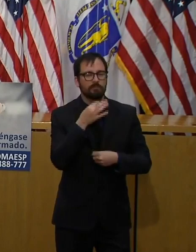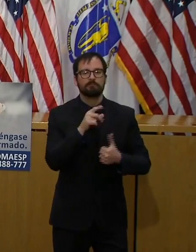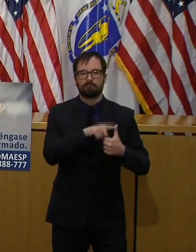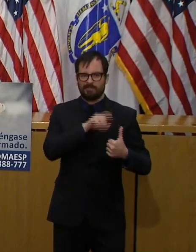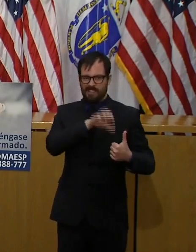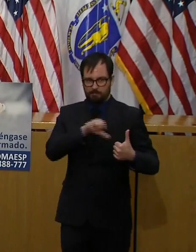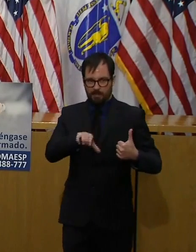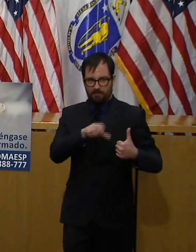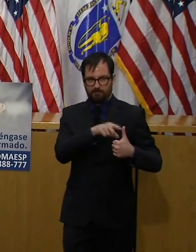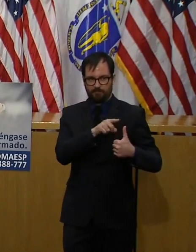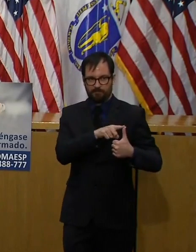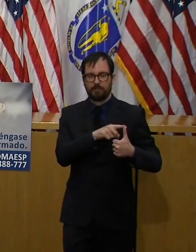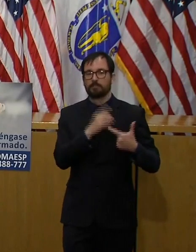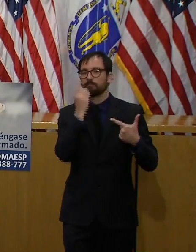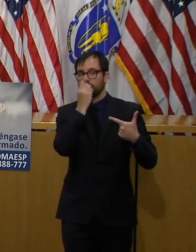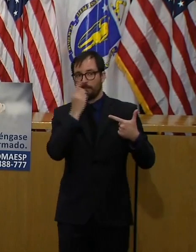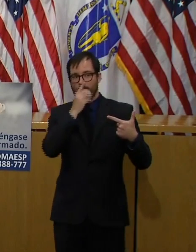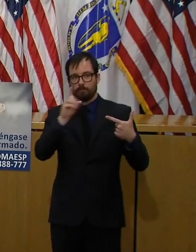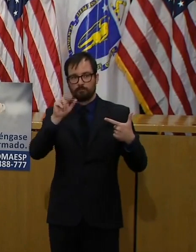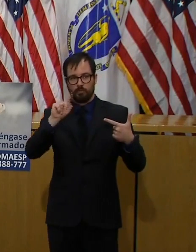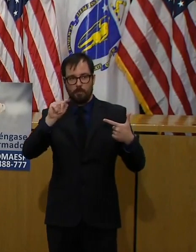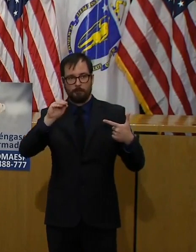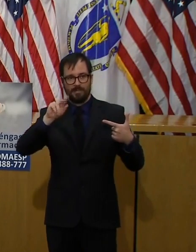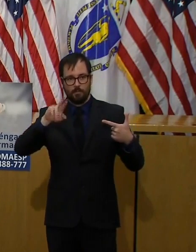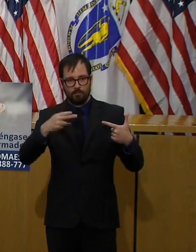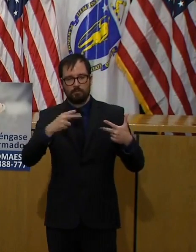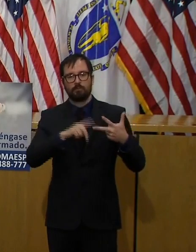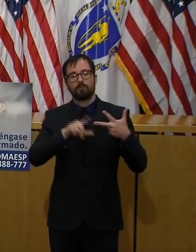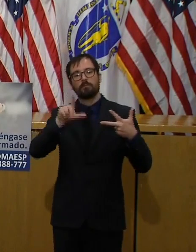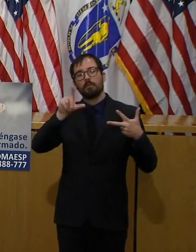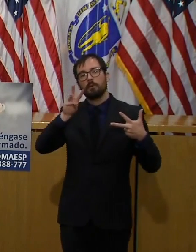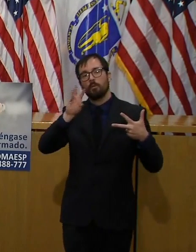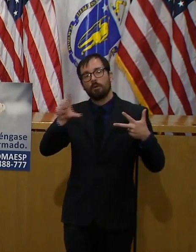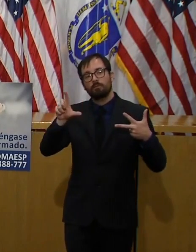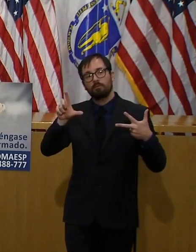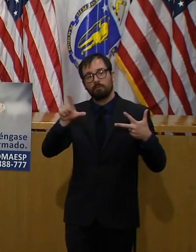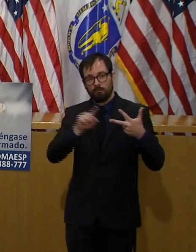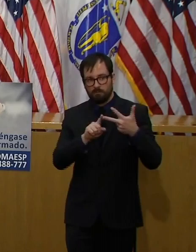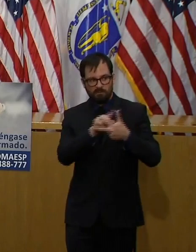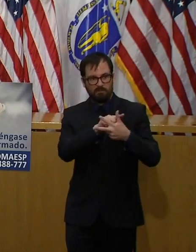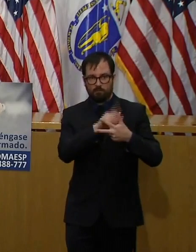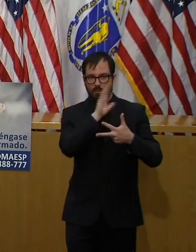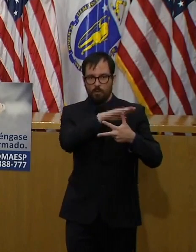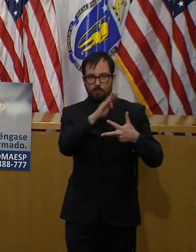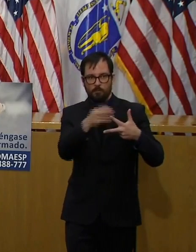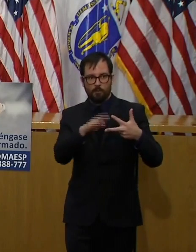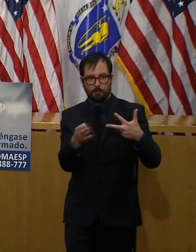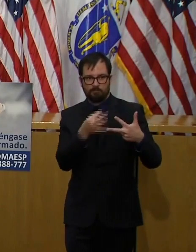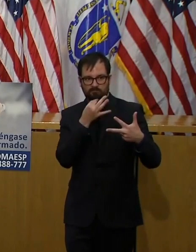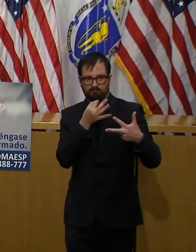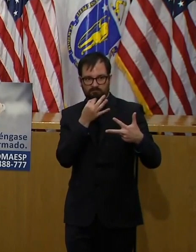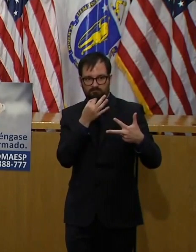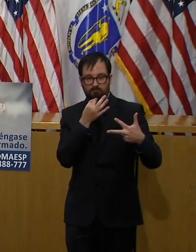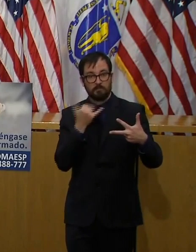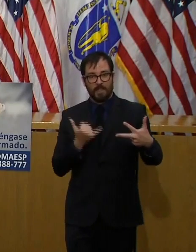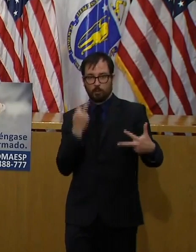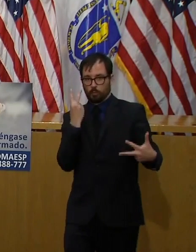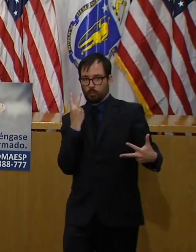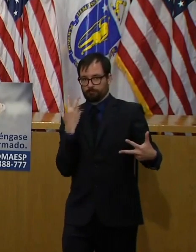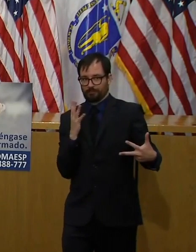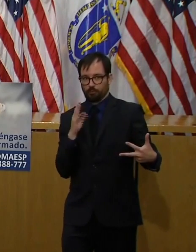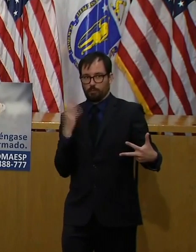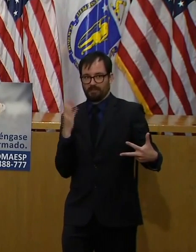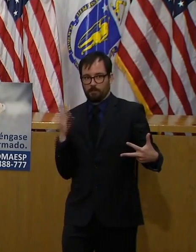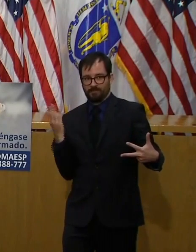Merrimack Valley. Right now, the number of patients at the two open sites remain relatively low, but those sites are built